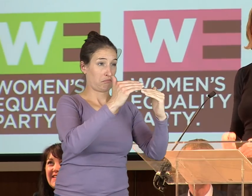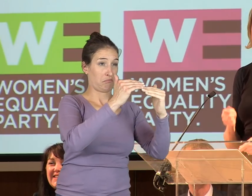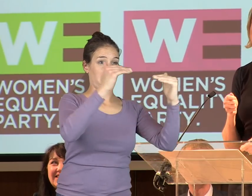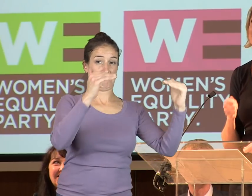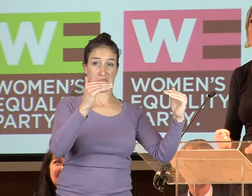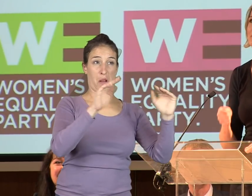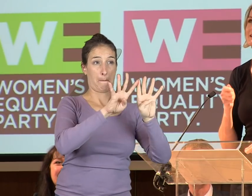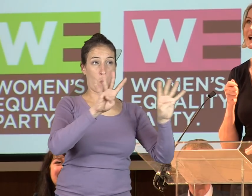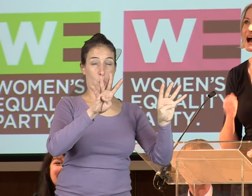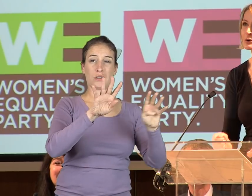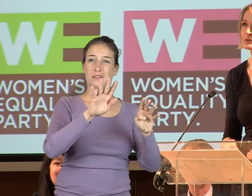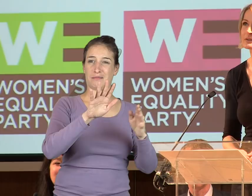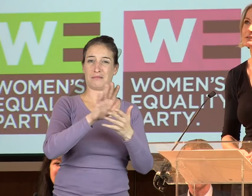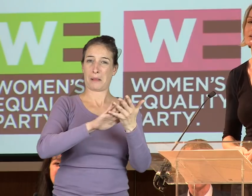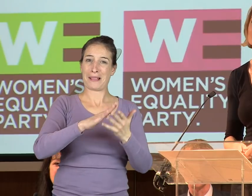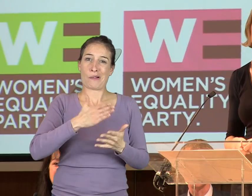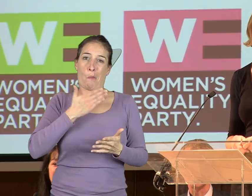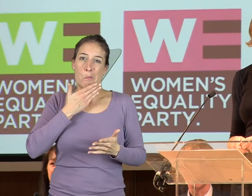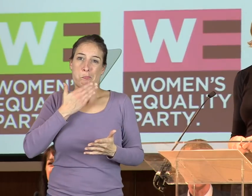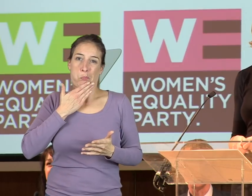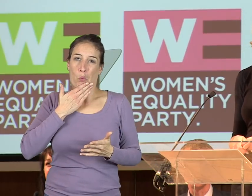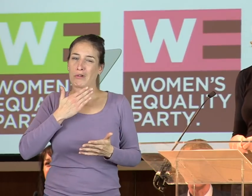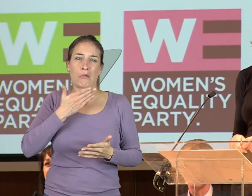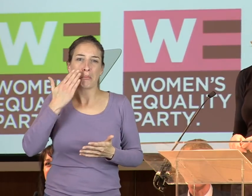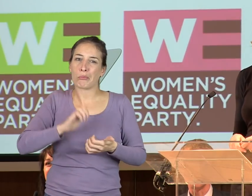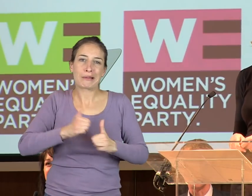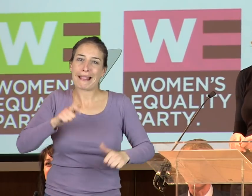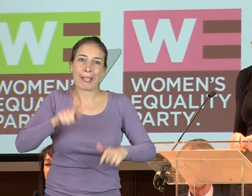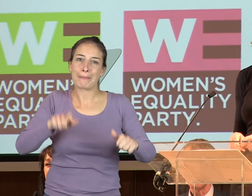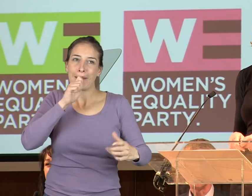Rather, it will stamp it out.